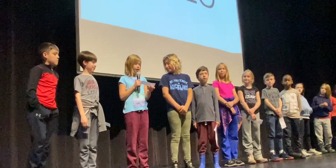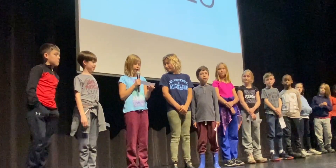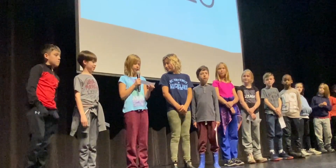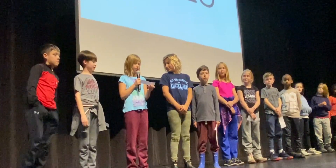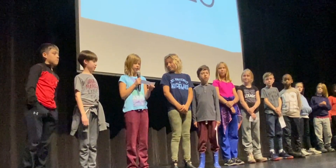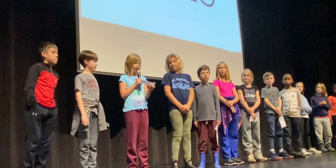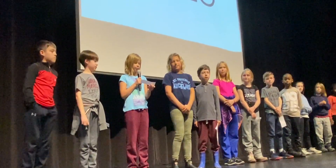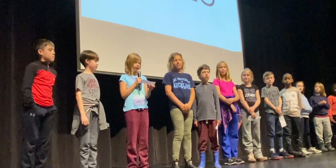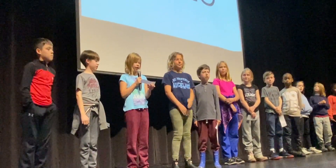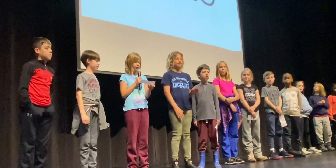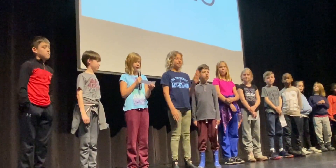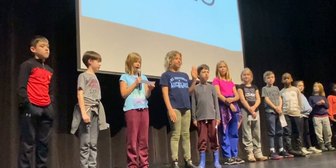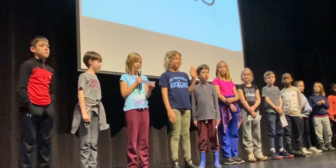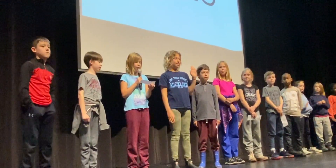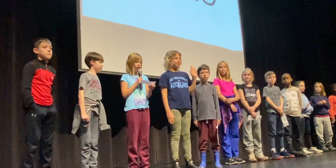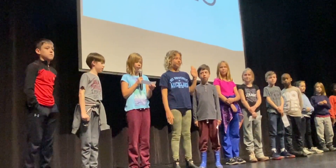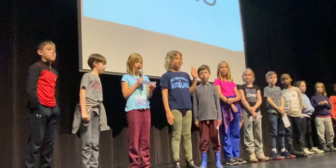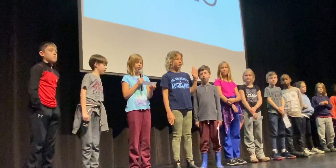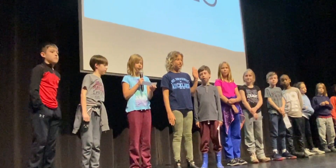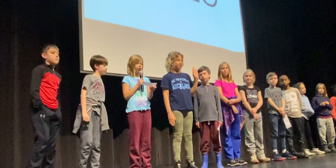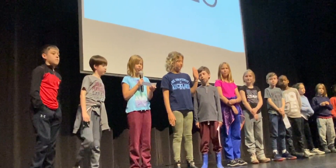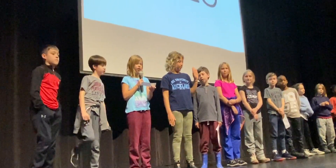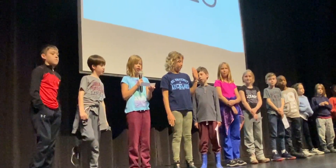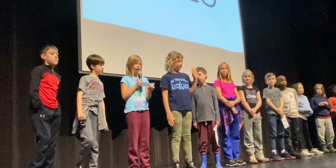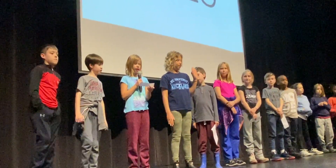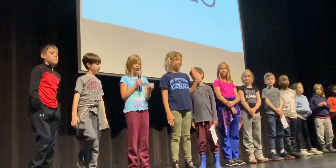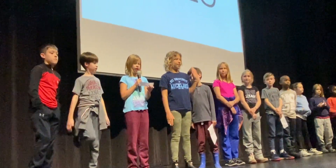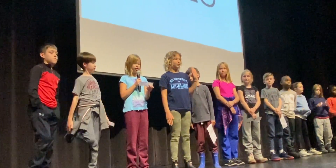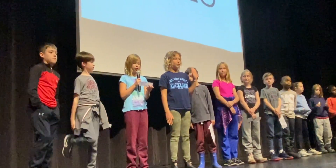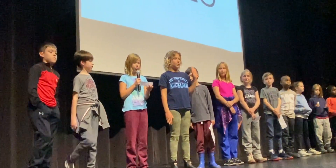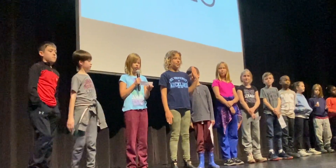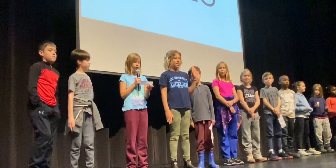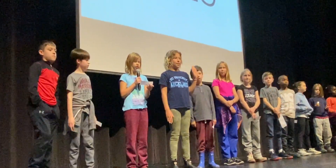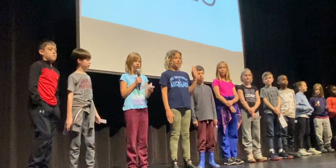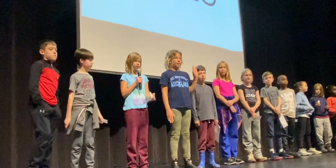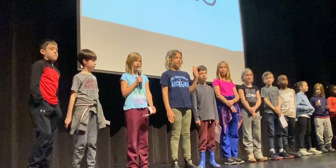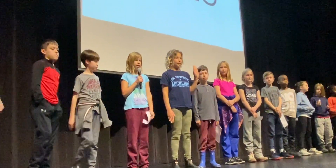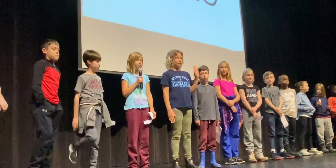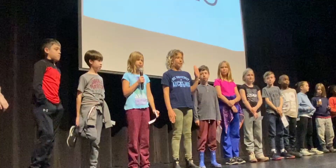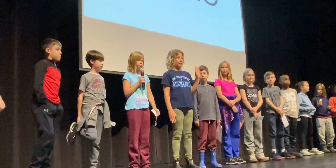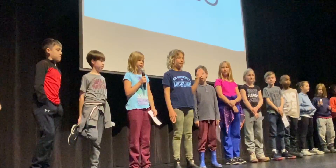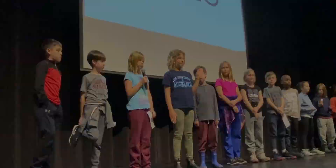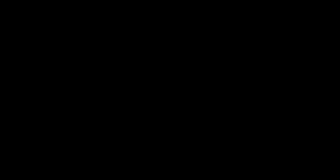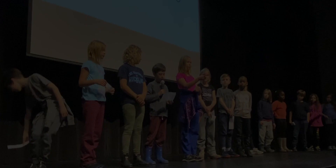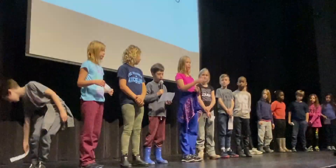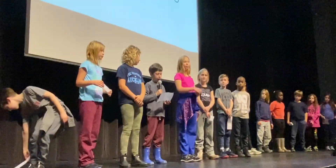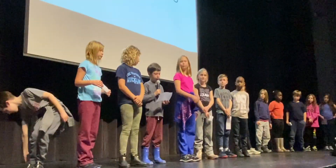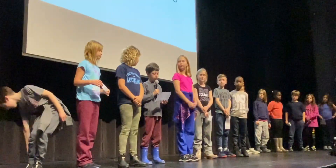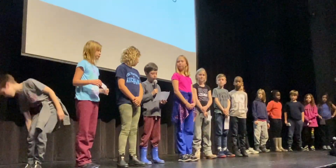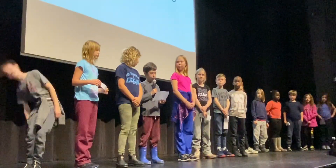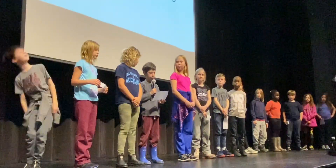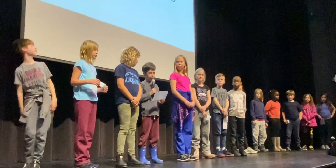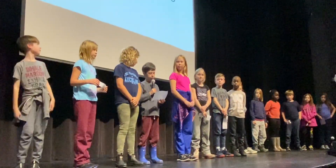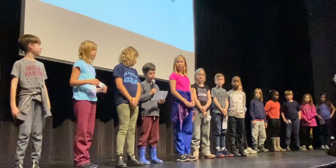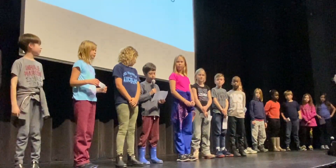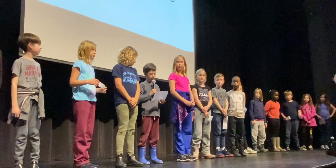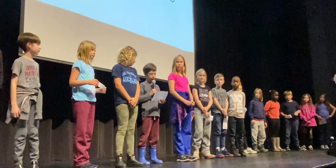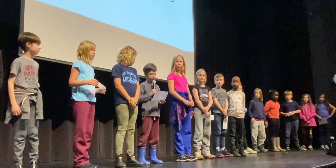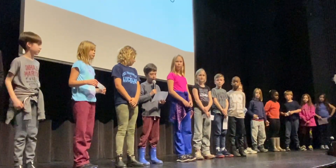Notice how Sammy has a flat palm and her thumb in as she moves it to the side. Nice to meet you has 3 signs.